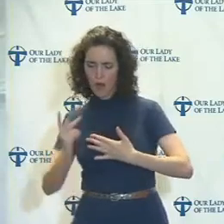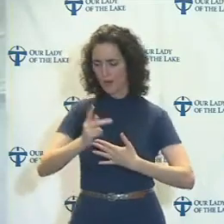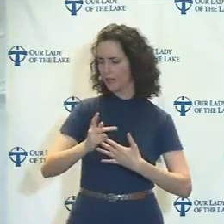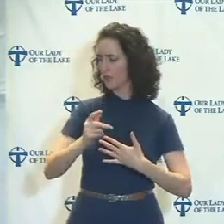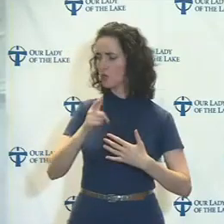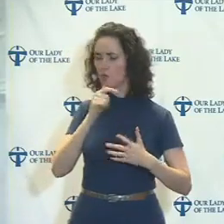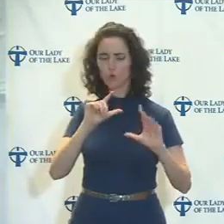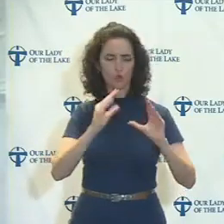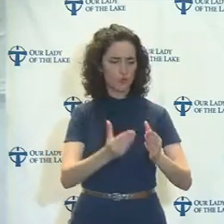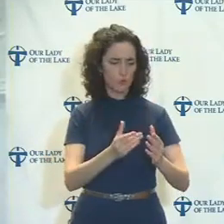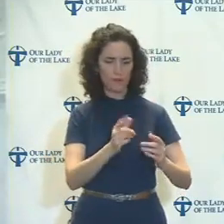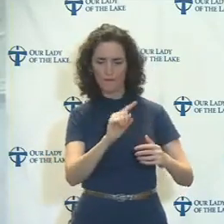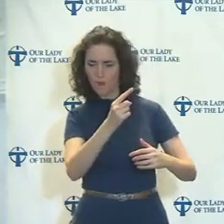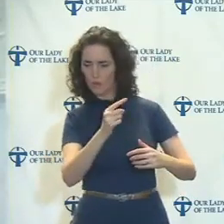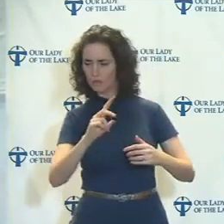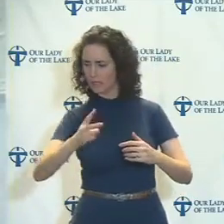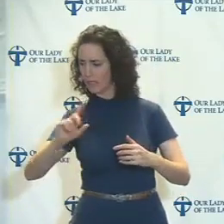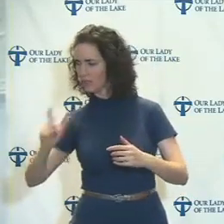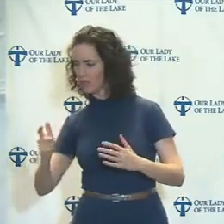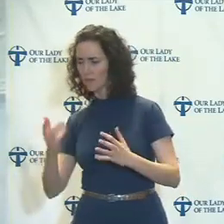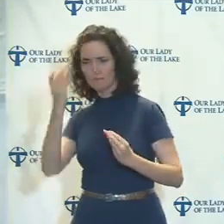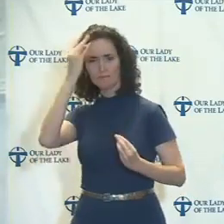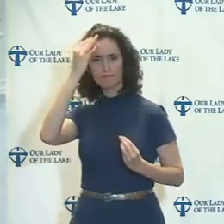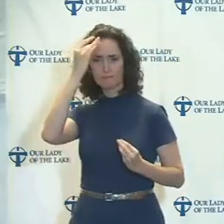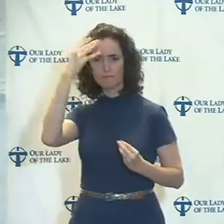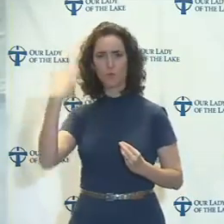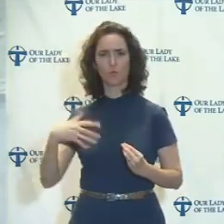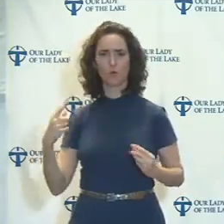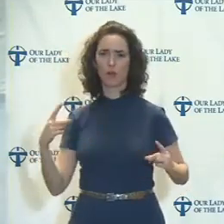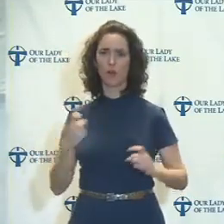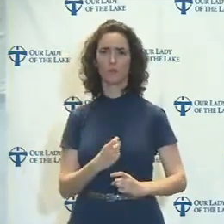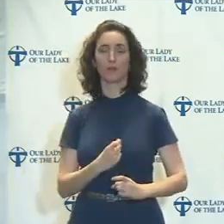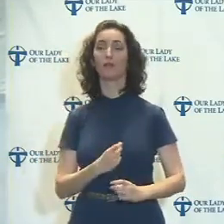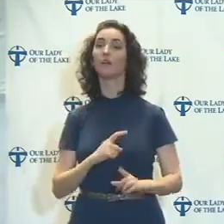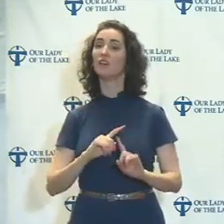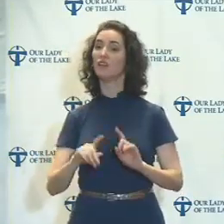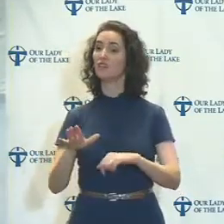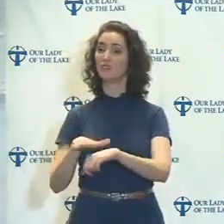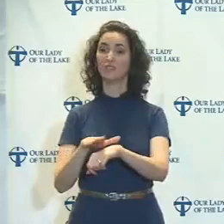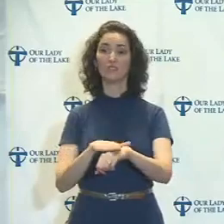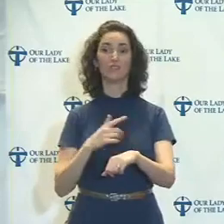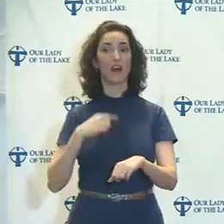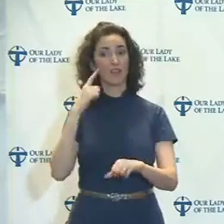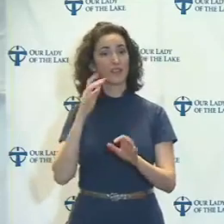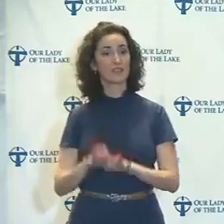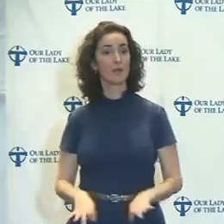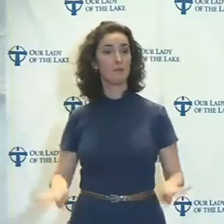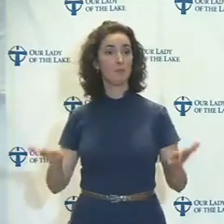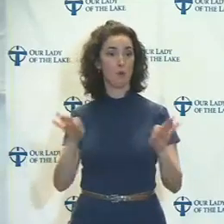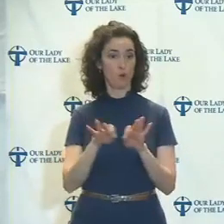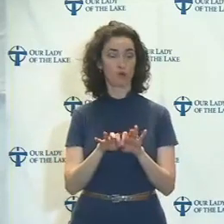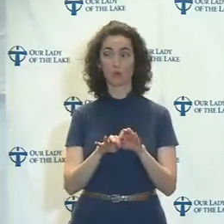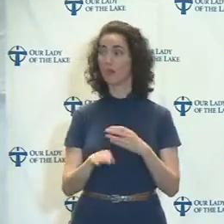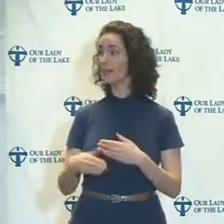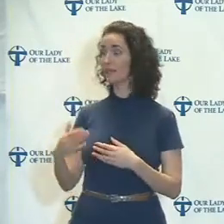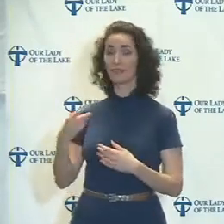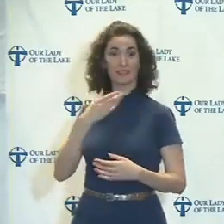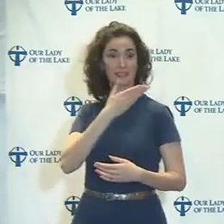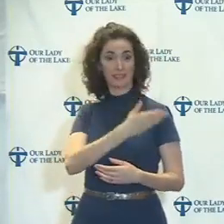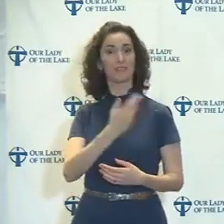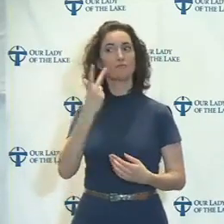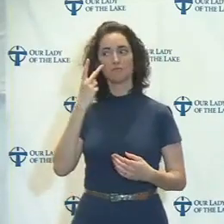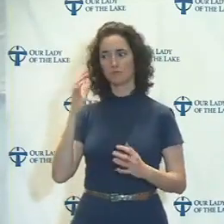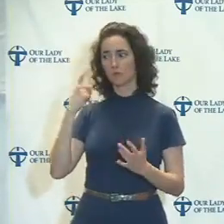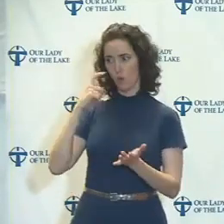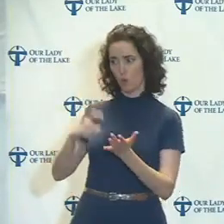different populations in order to have this vaccine. But I think it's important, and he saw the importance of this, and I